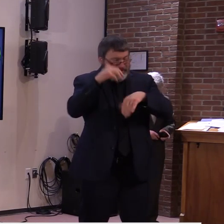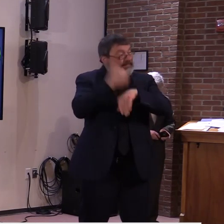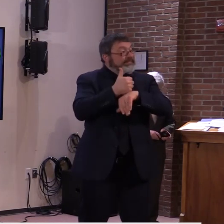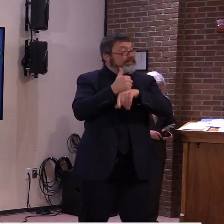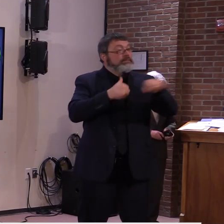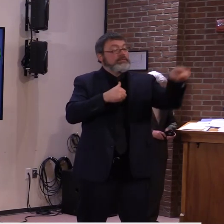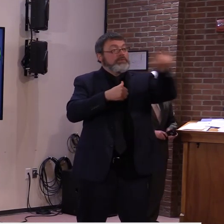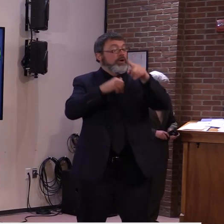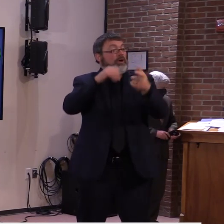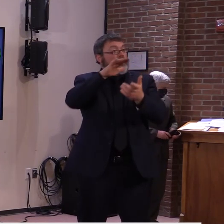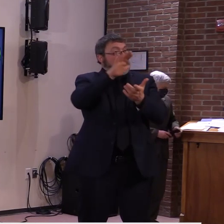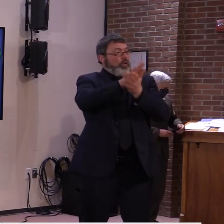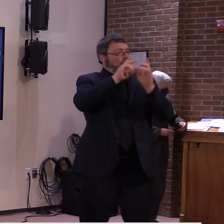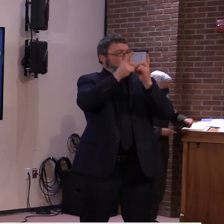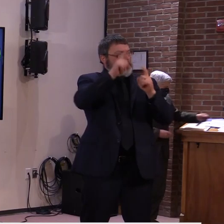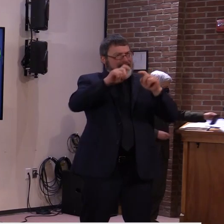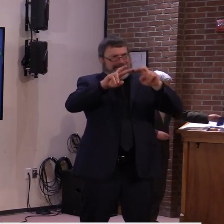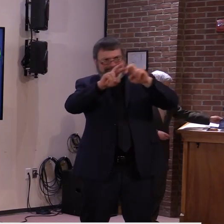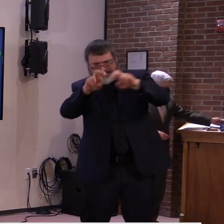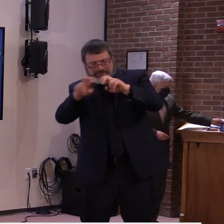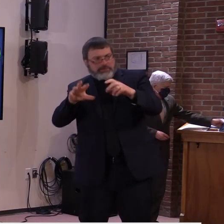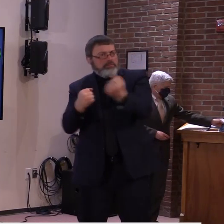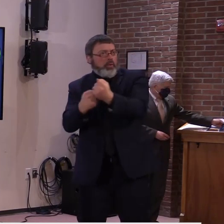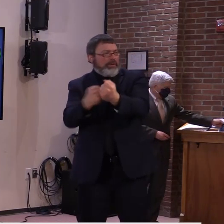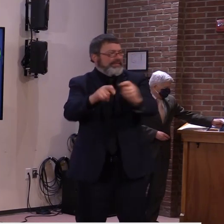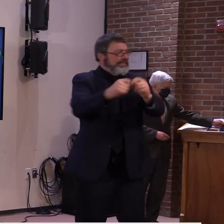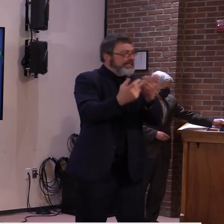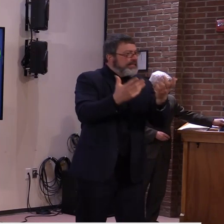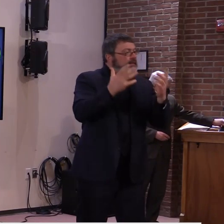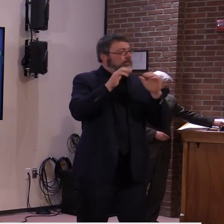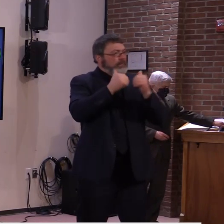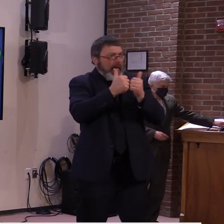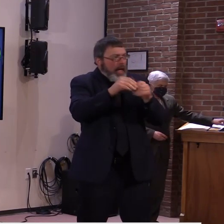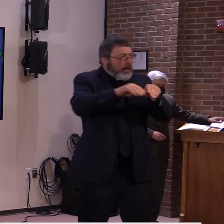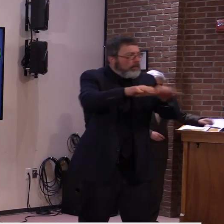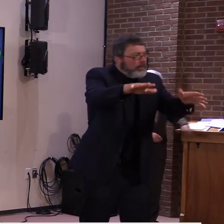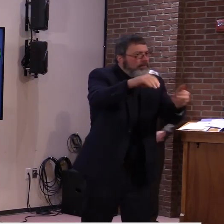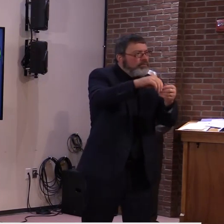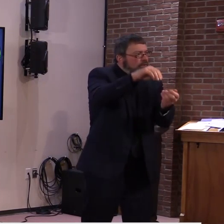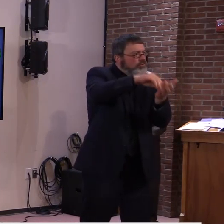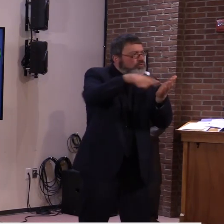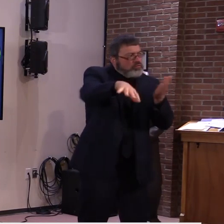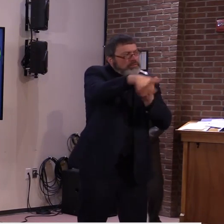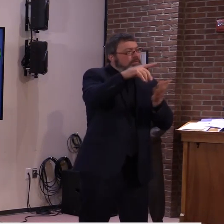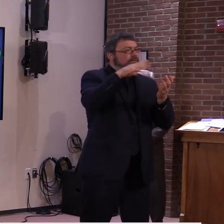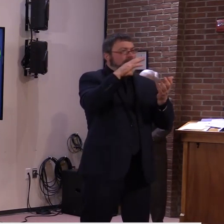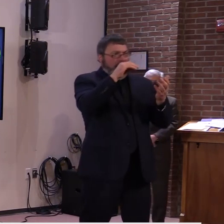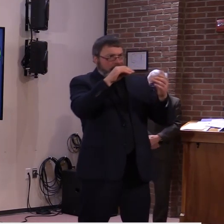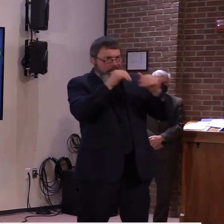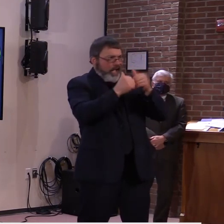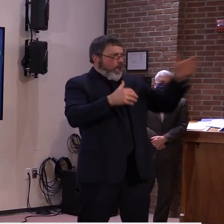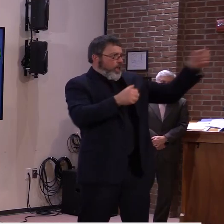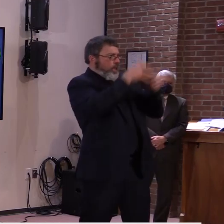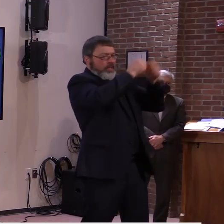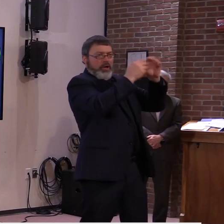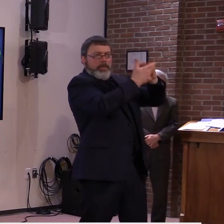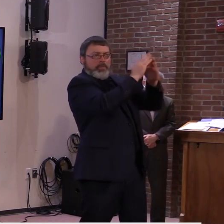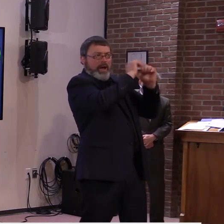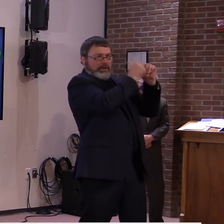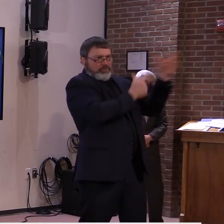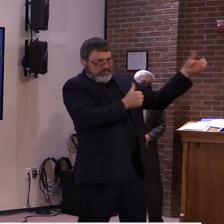state agencies and departments to support them in this work. We are starting the planning for this work now, but we expect to engage more directly with